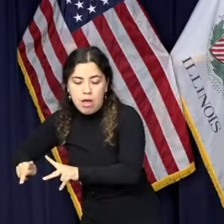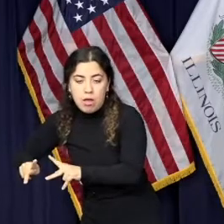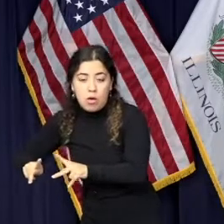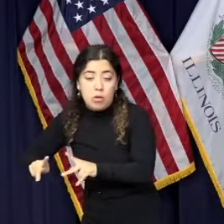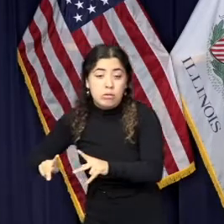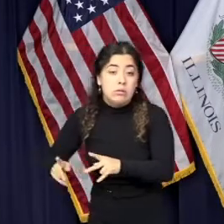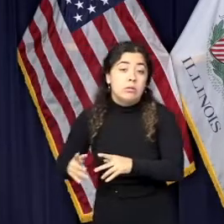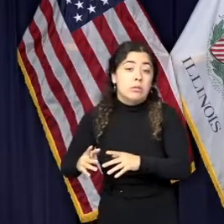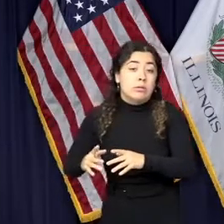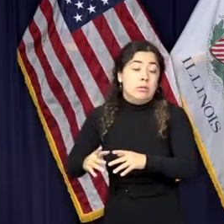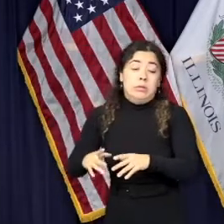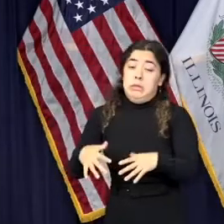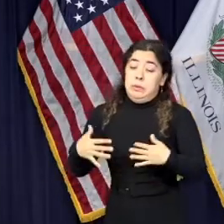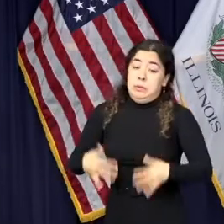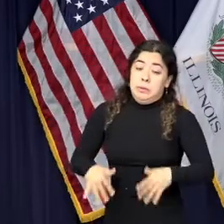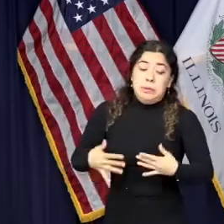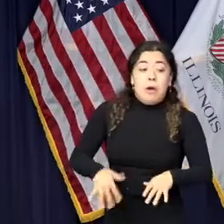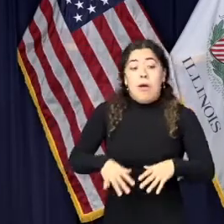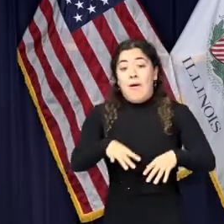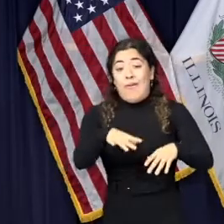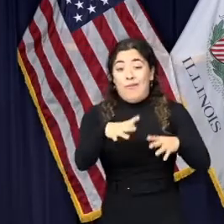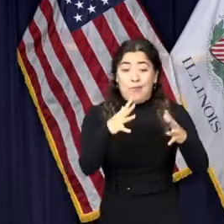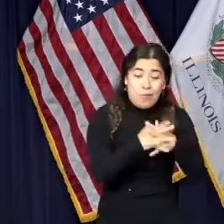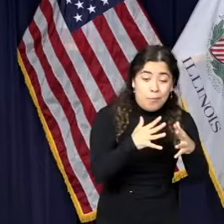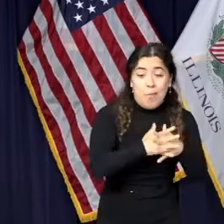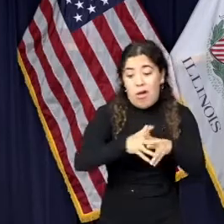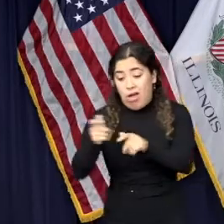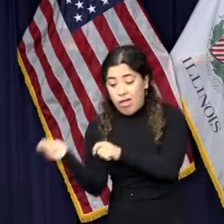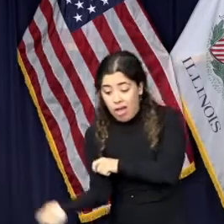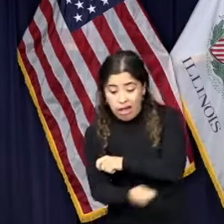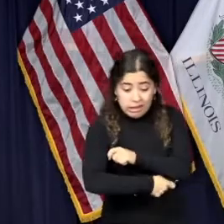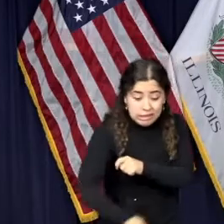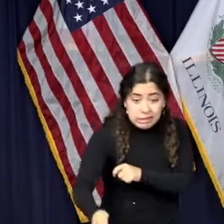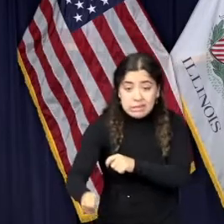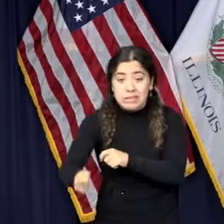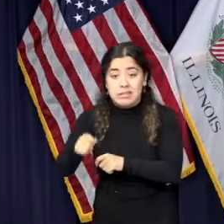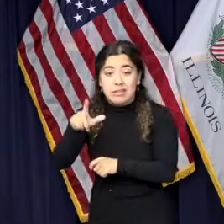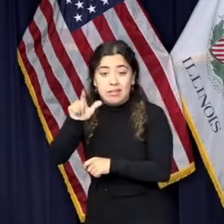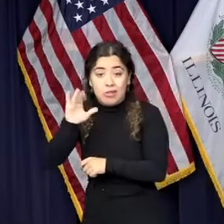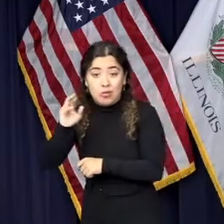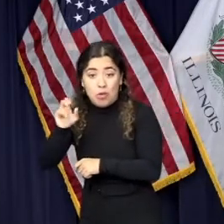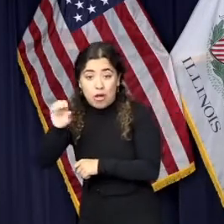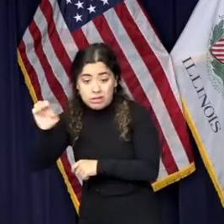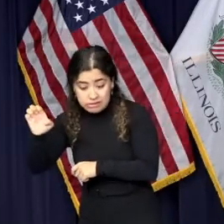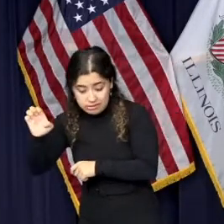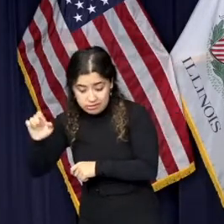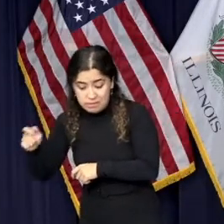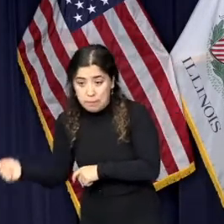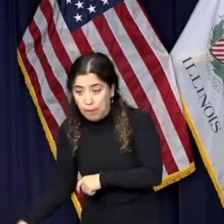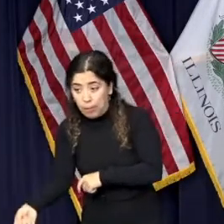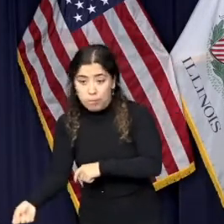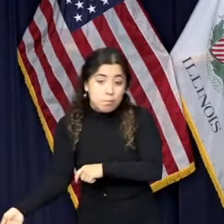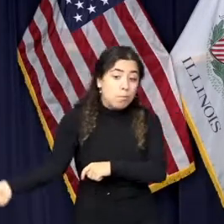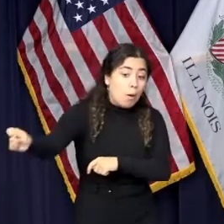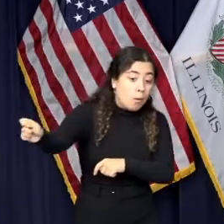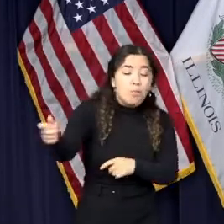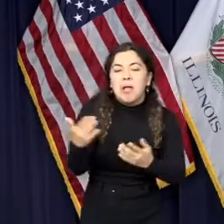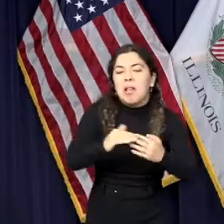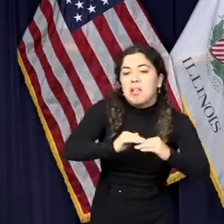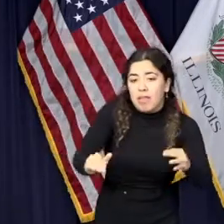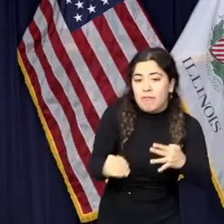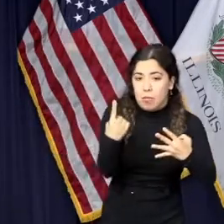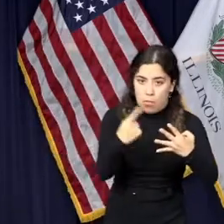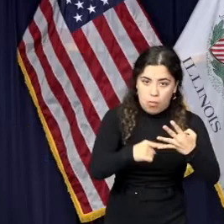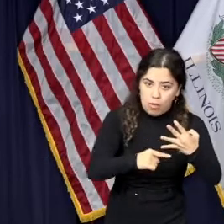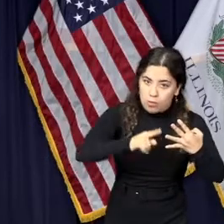sports like football, hockey, and lacrosse can be played at level 1 with no-contact practices and